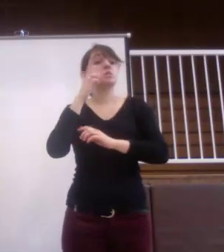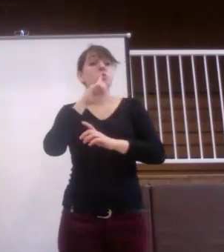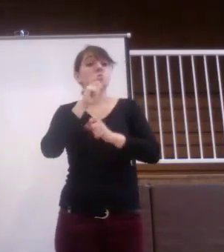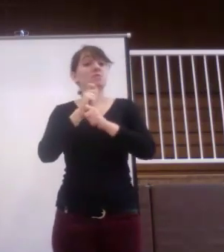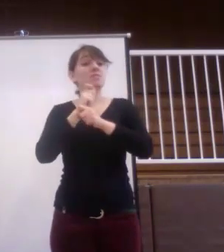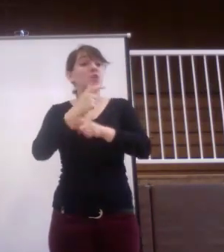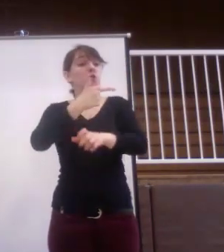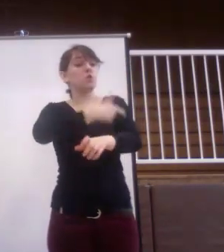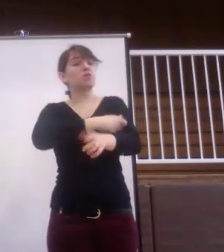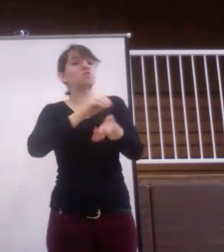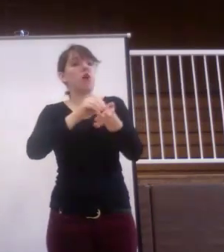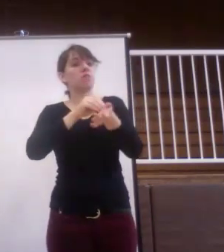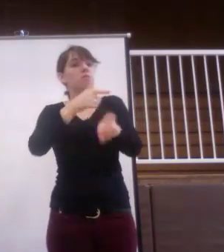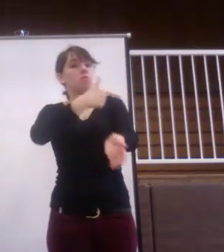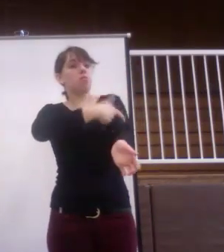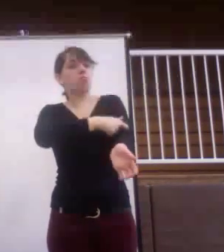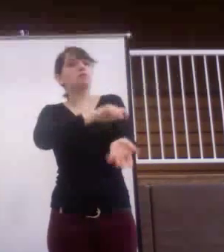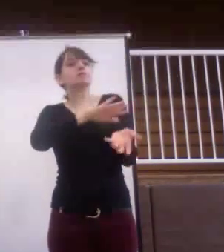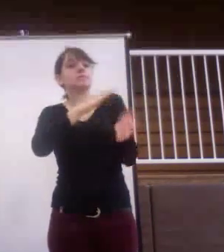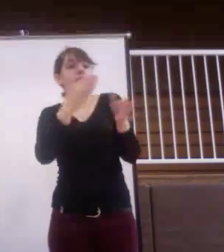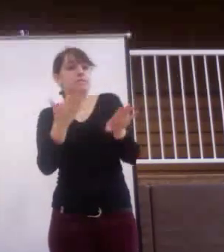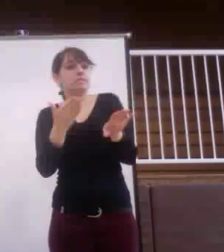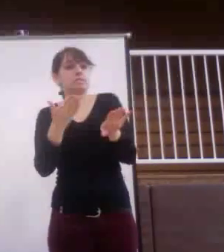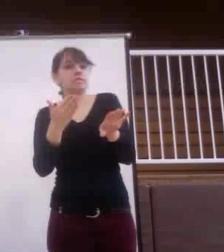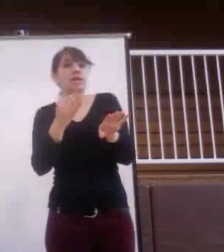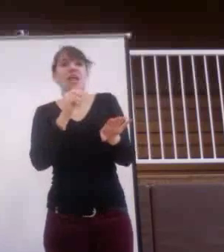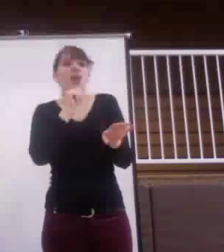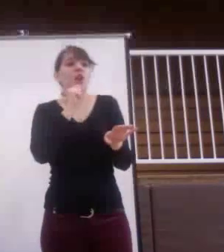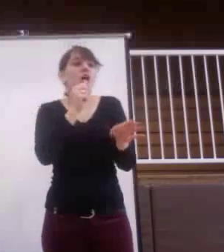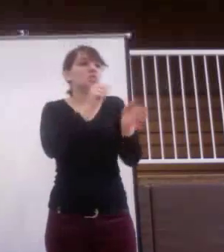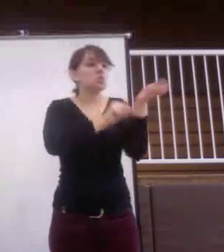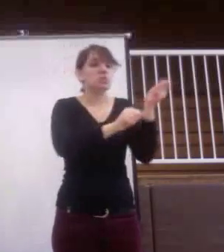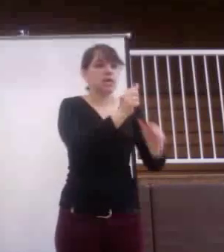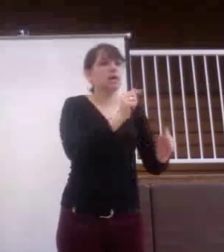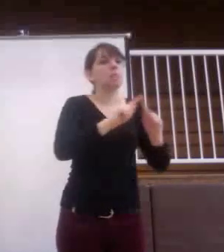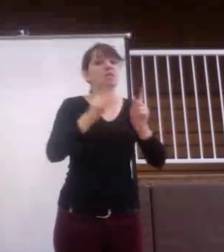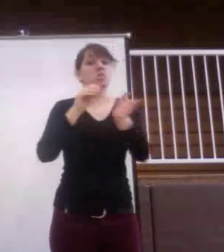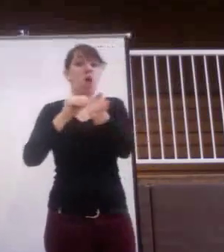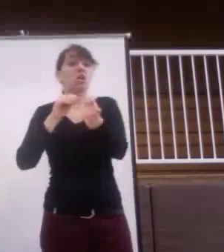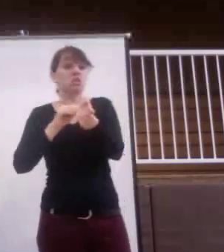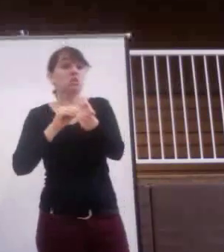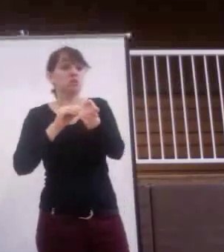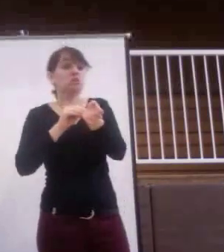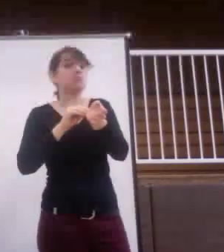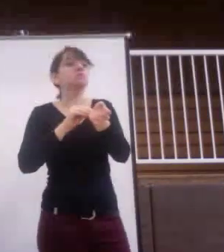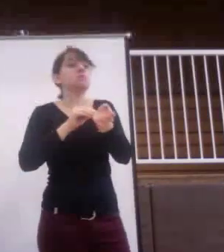kills the patient, not suicide where the doctor just prescribes a medication.